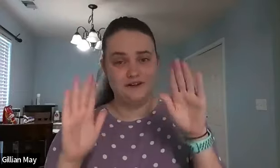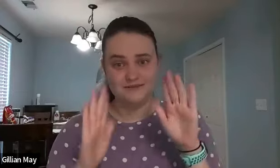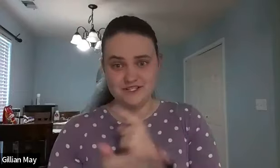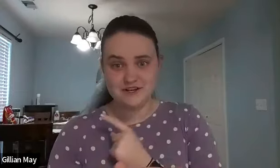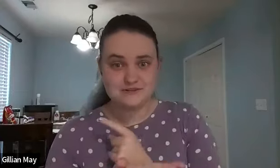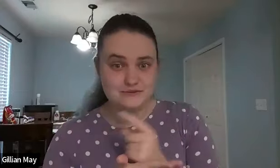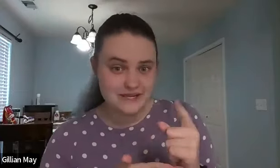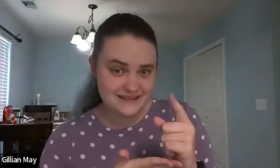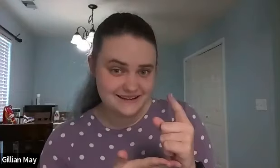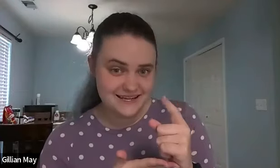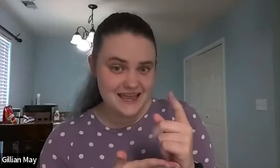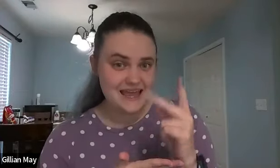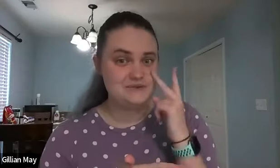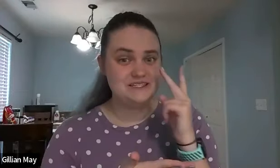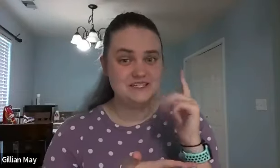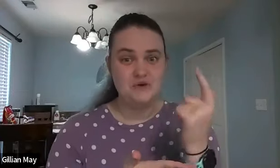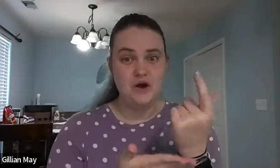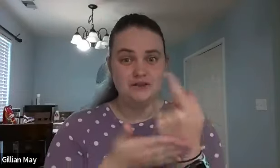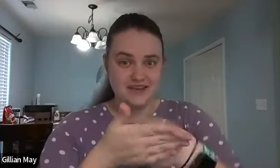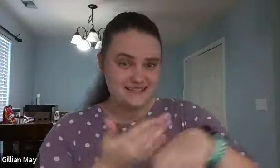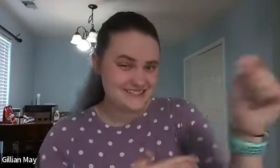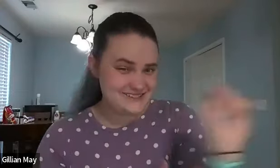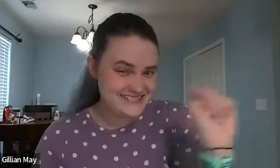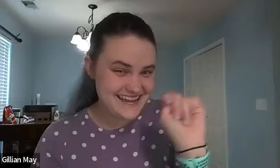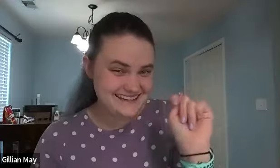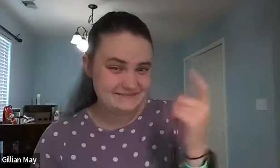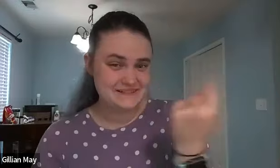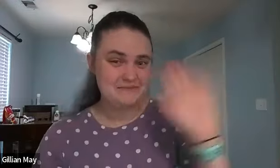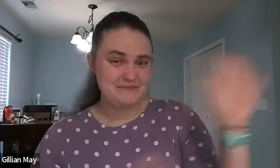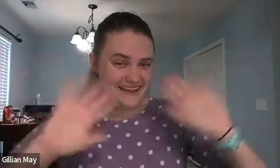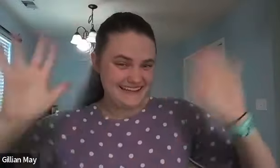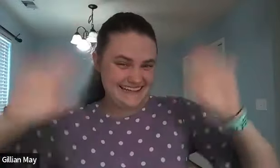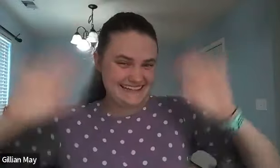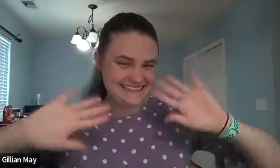awesome rest of y'all's week. And I will see you all next Tuesday. Bye.